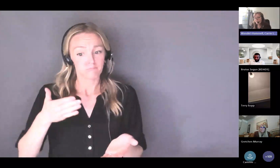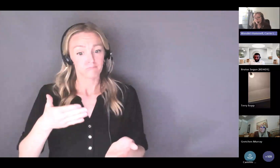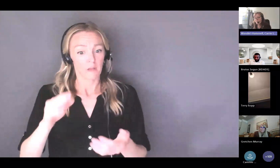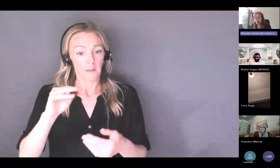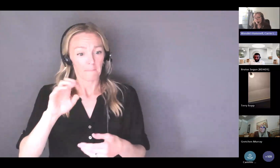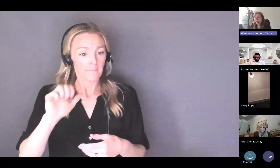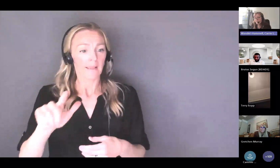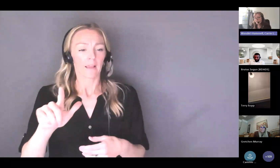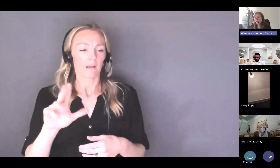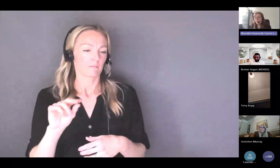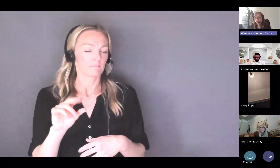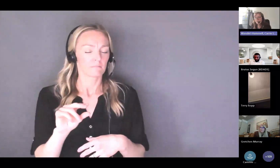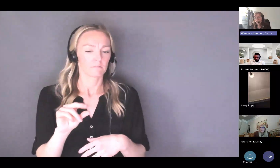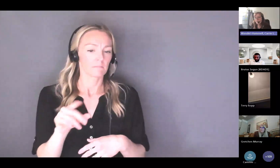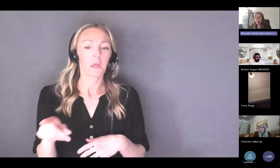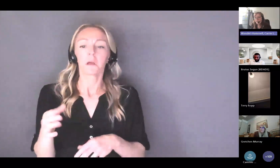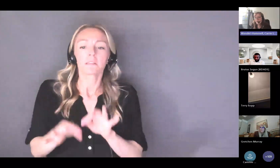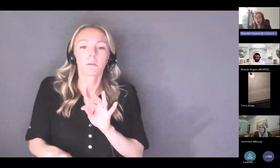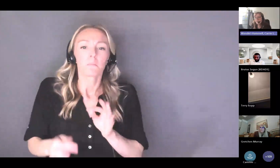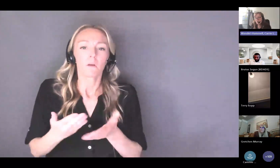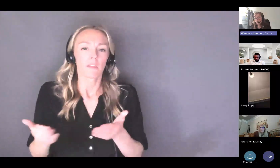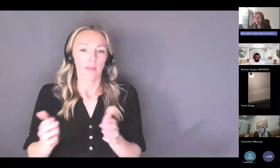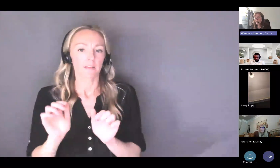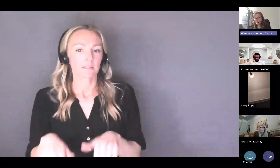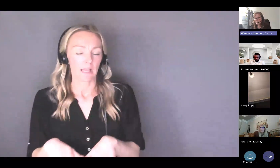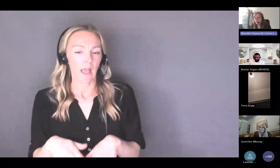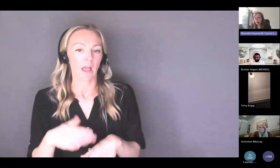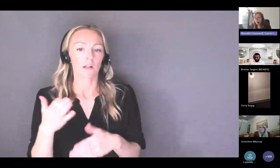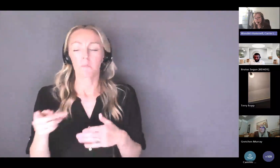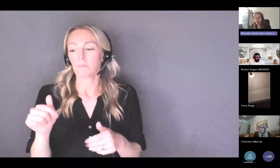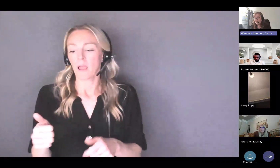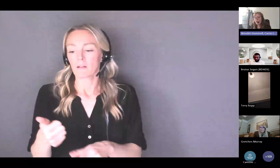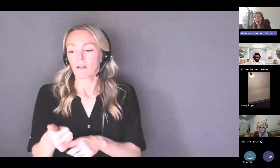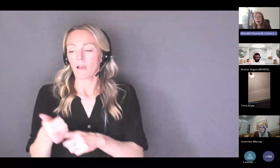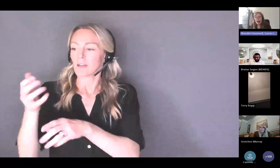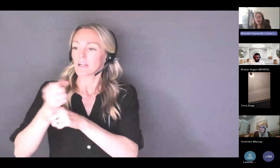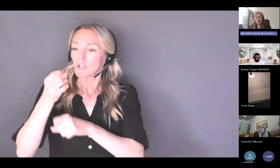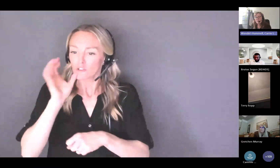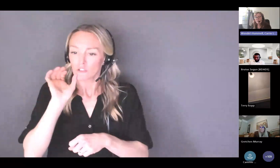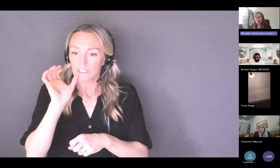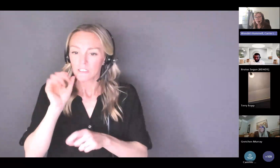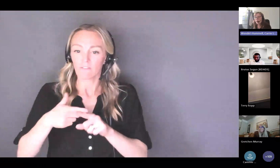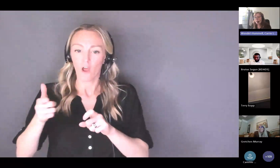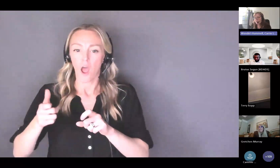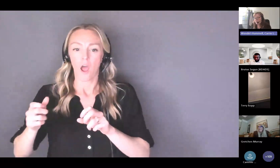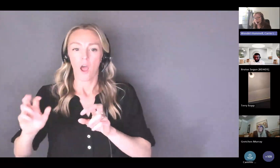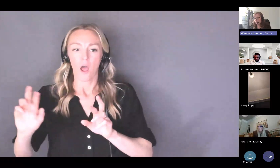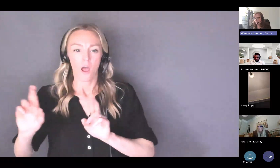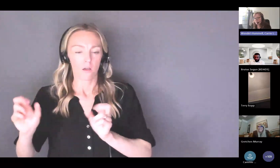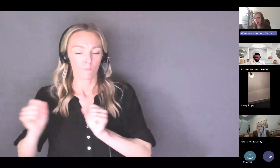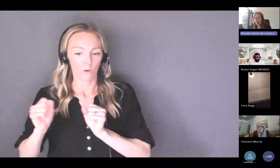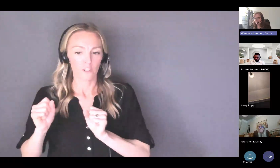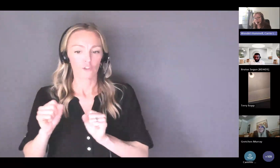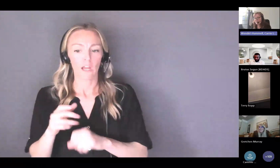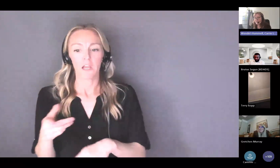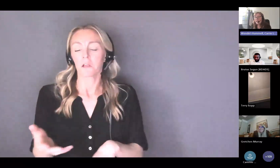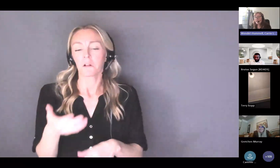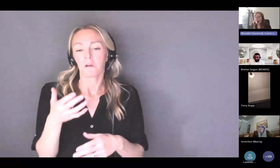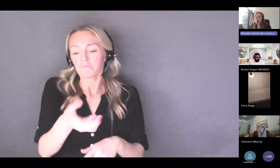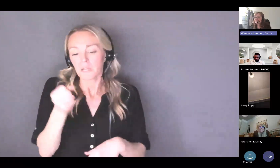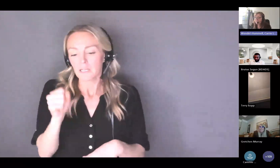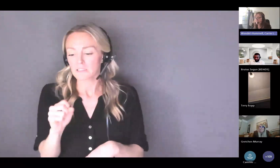There might be some simple things they can do, get themselves a drink from the refrigerator, help themselves to some